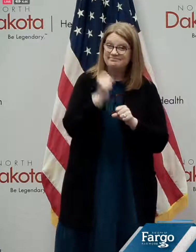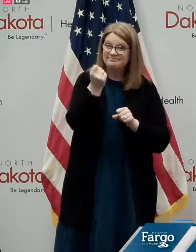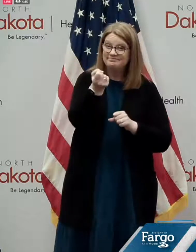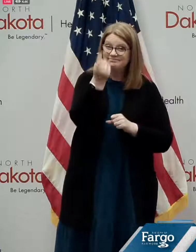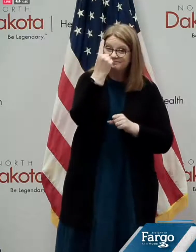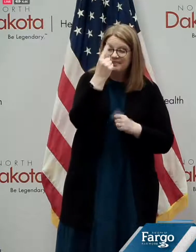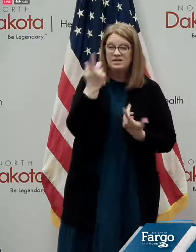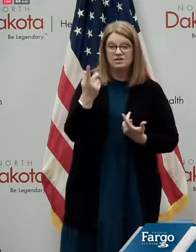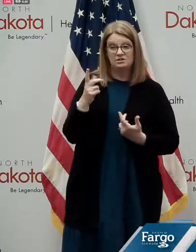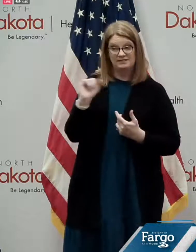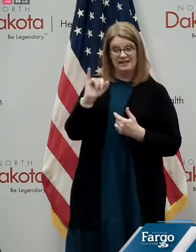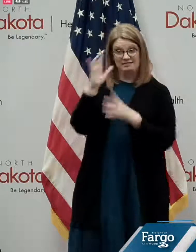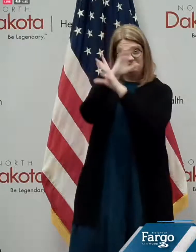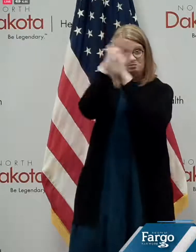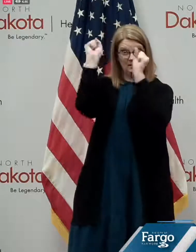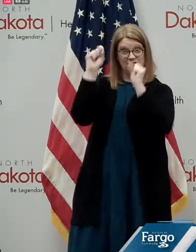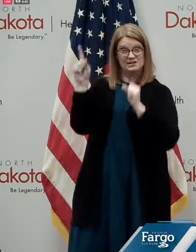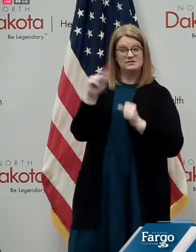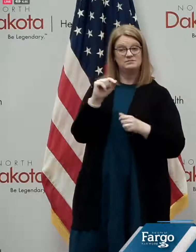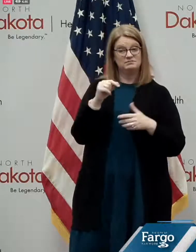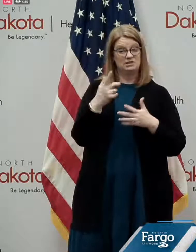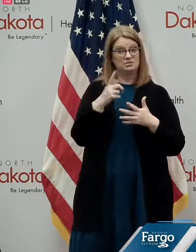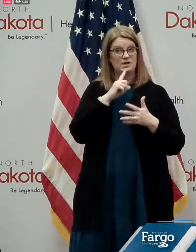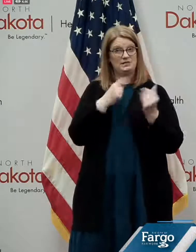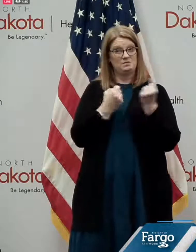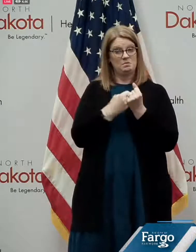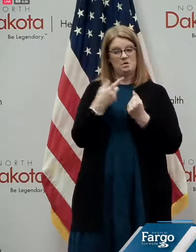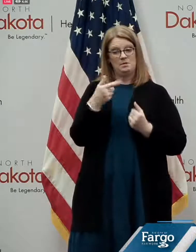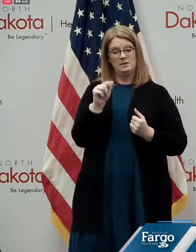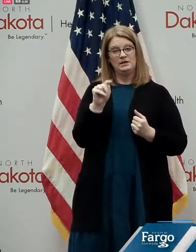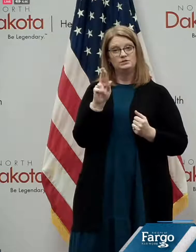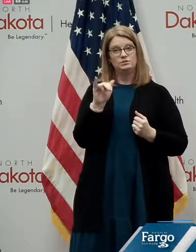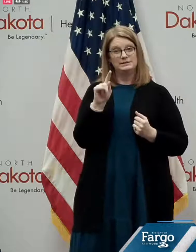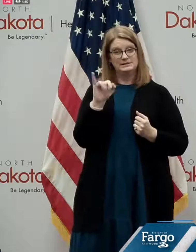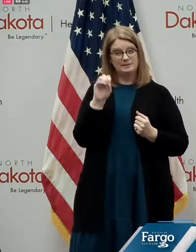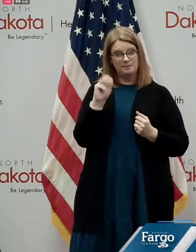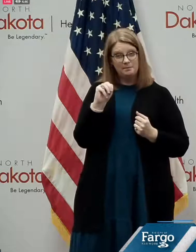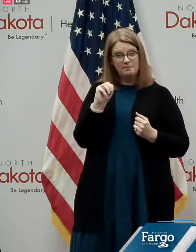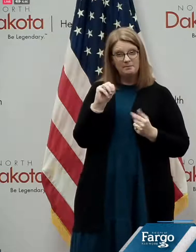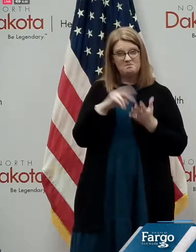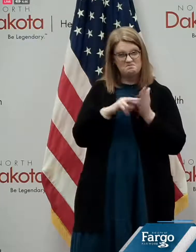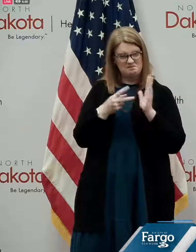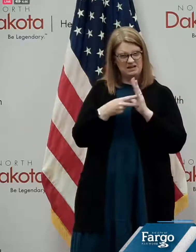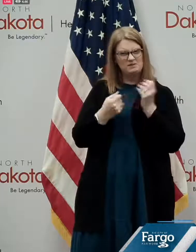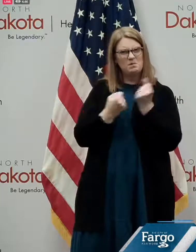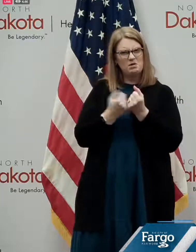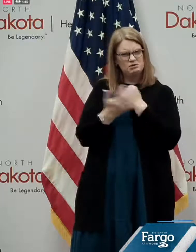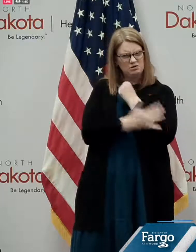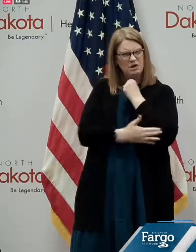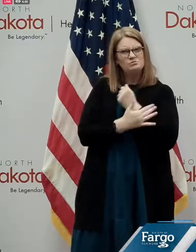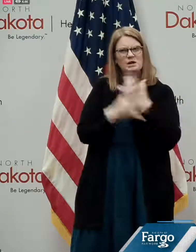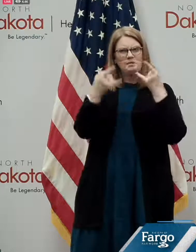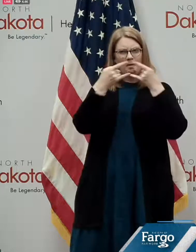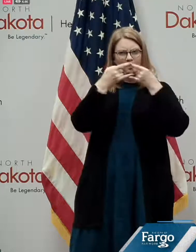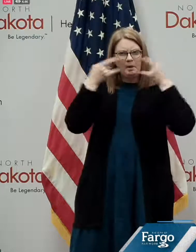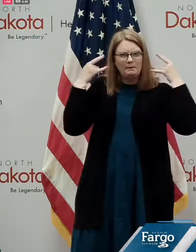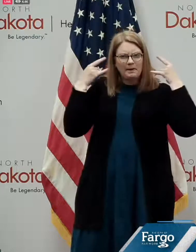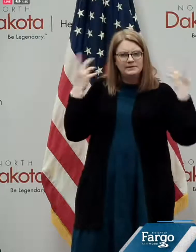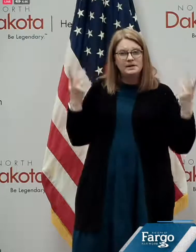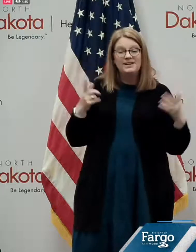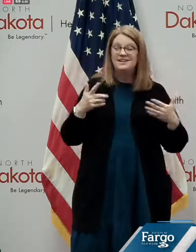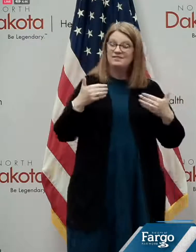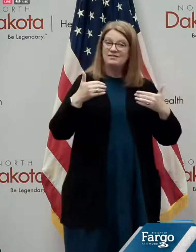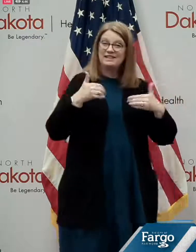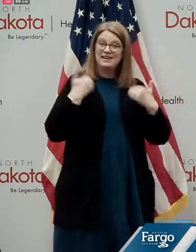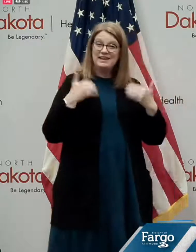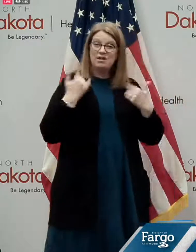be patriotic, wear a mask and practice these smart principles, but also, again, for the younger